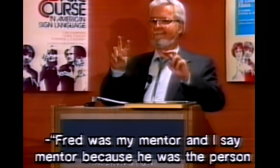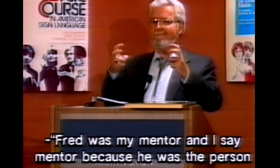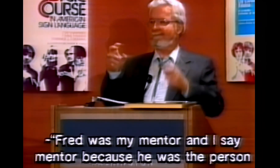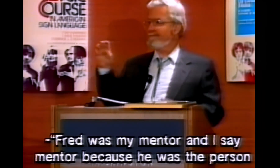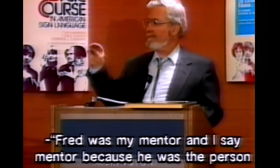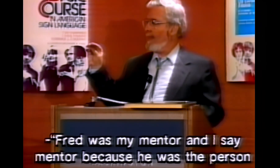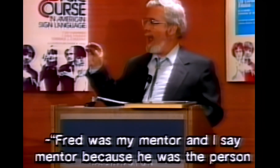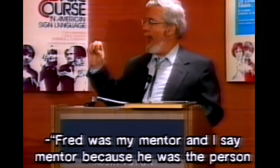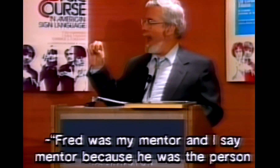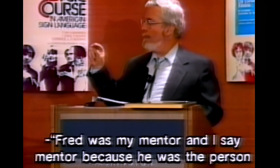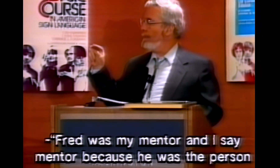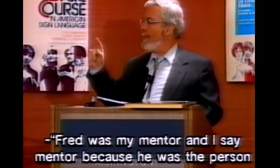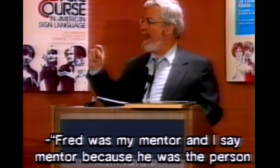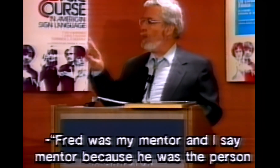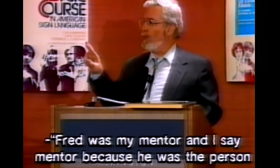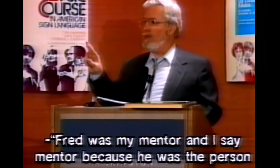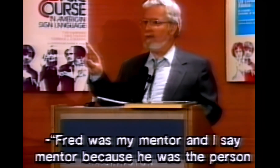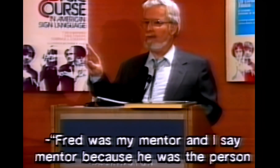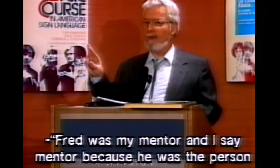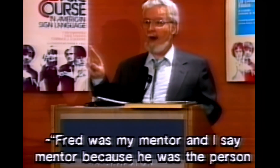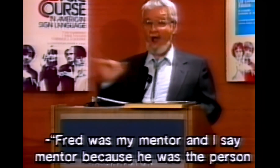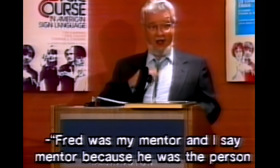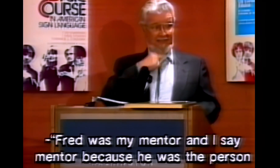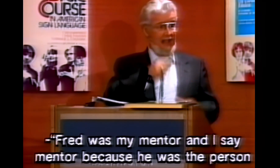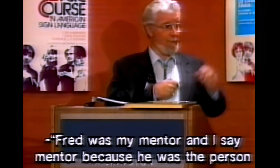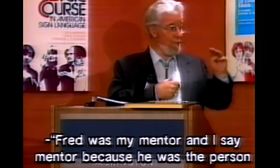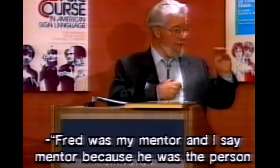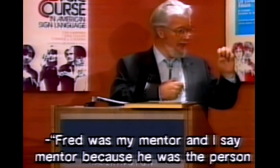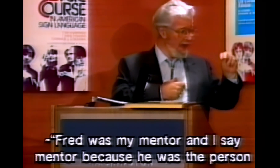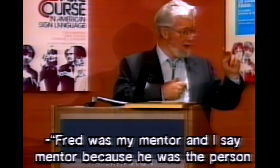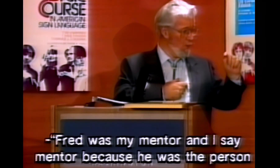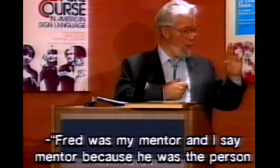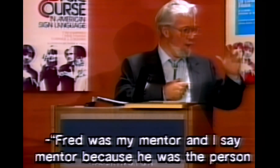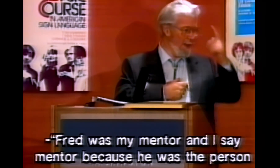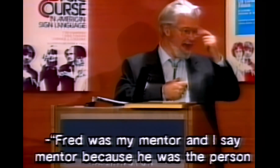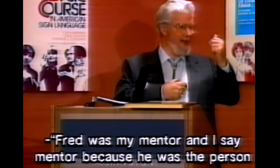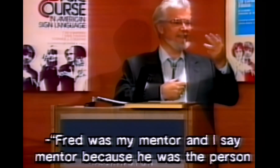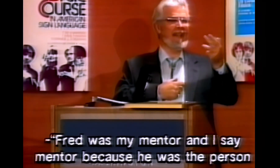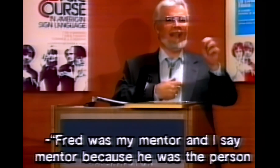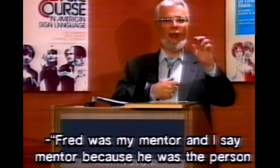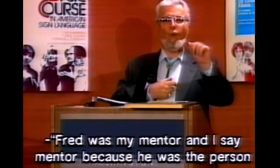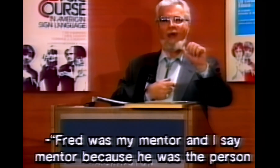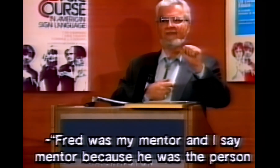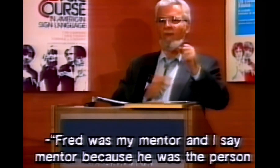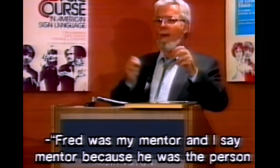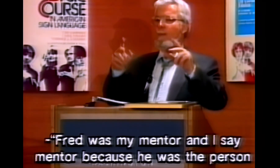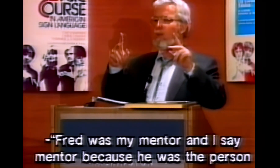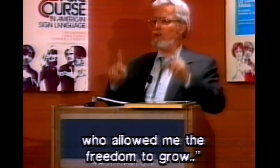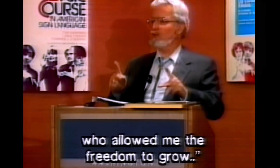Fred was my mentor. And I say mentor because he was